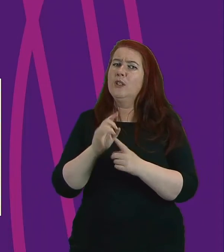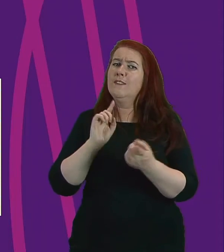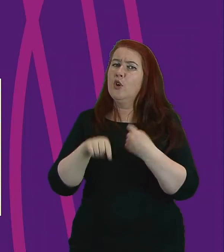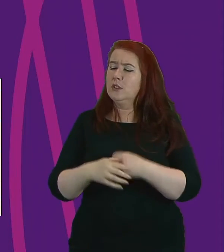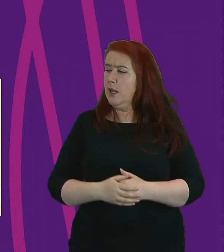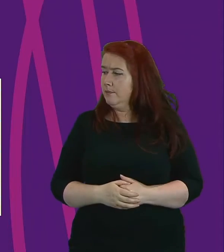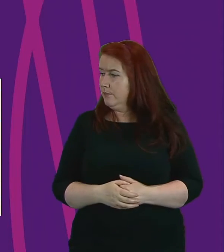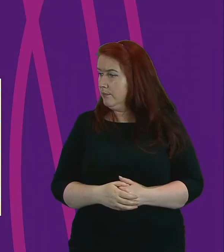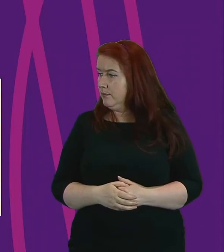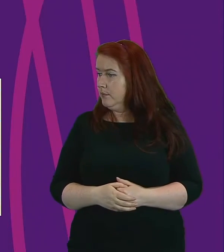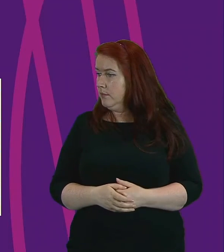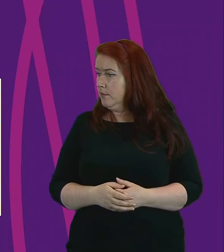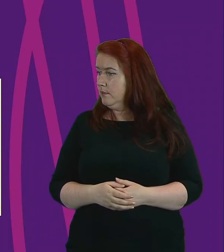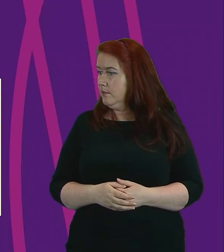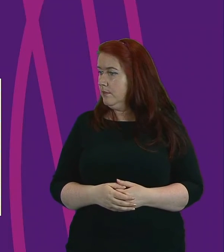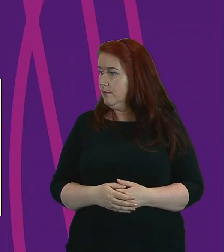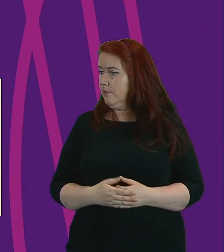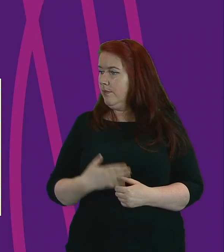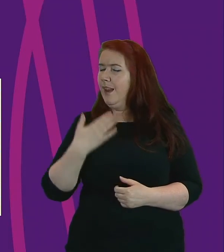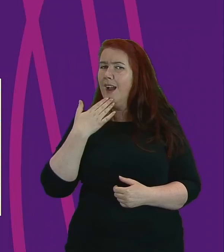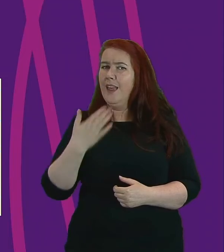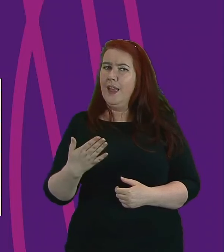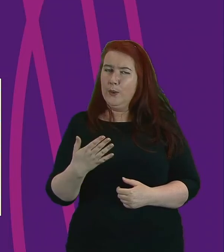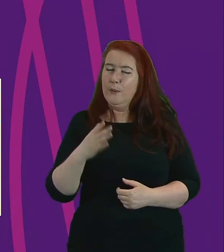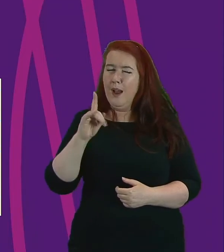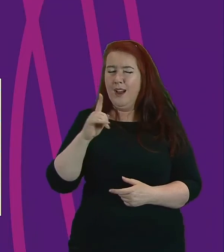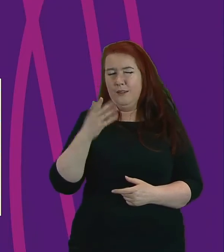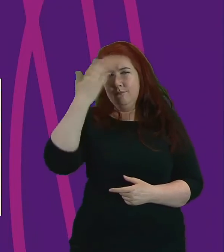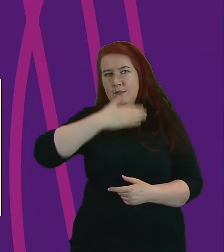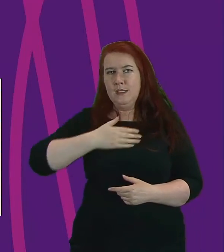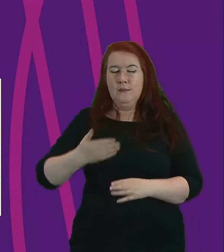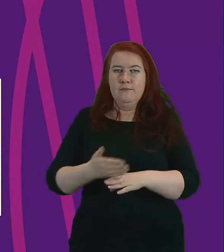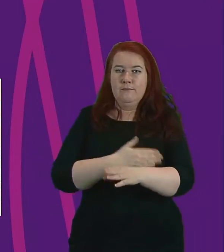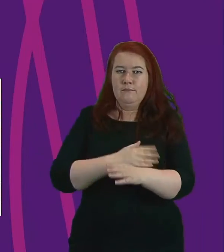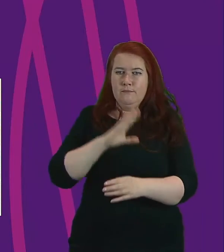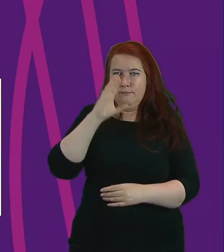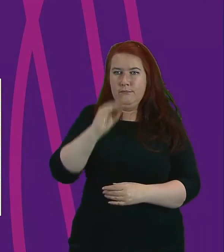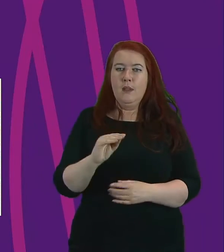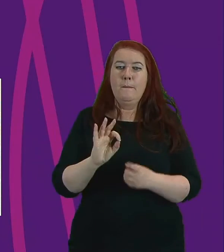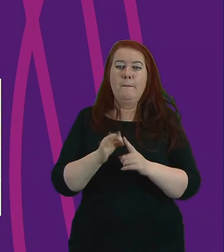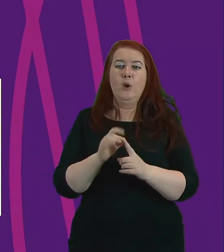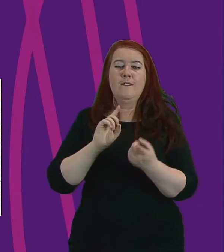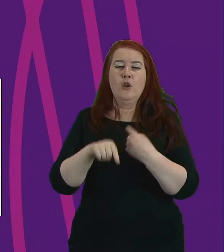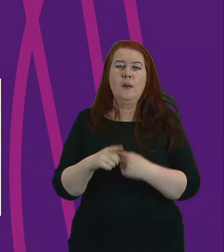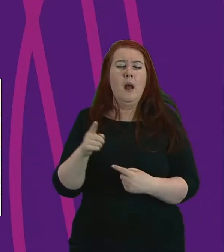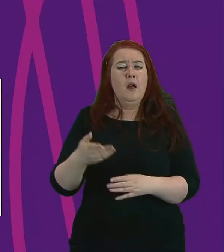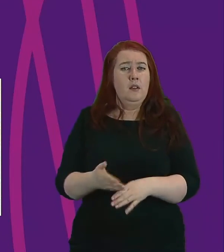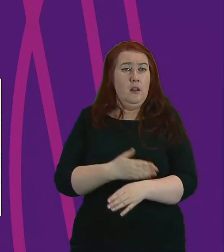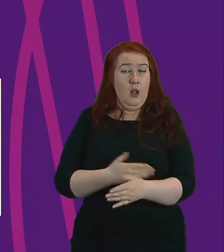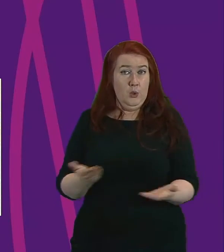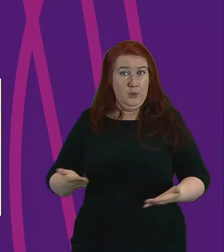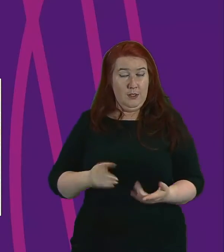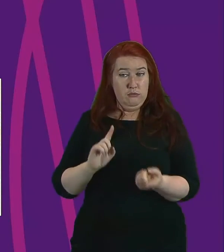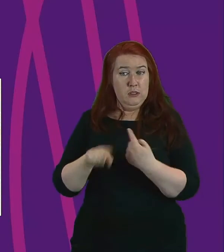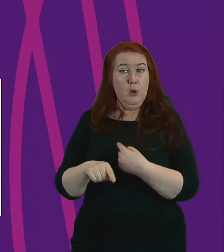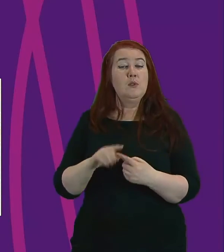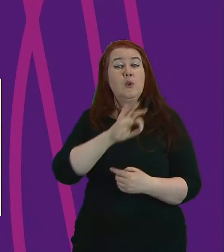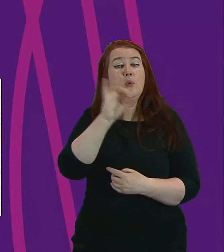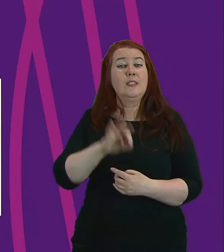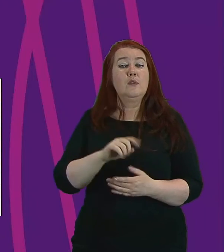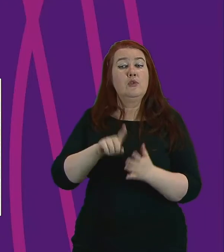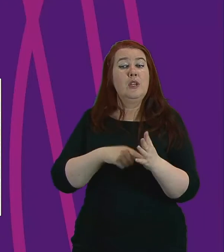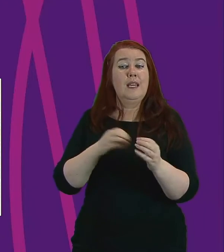Thank you, Presiding Officer, and apologies for not giving you prior notice of this point of order. However, earlier on today, in response to a question from Jackie Bailey, the